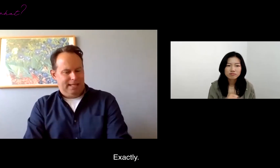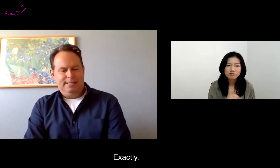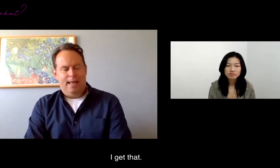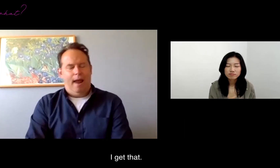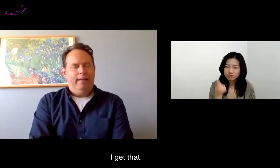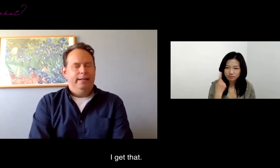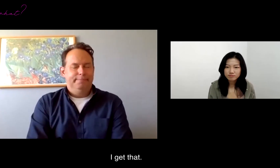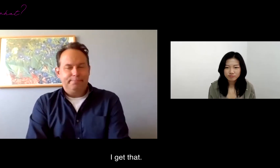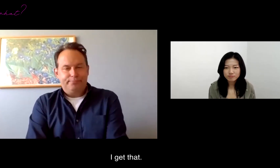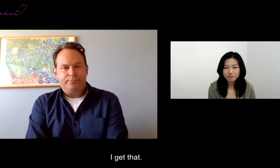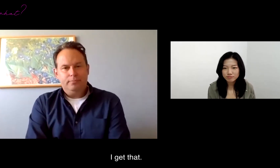get that.